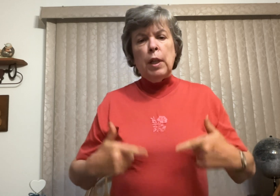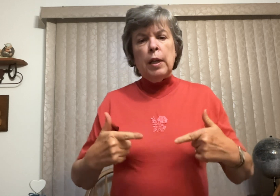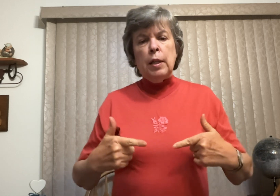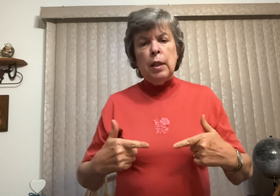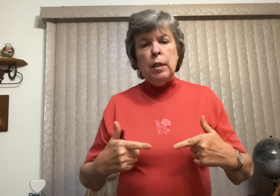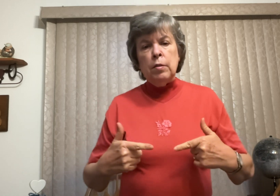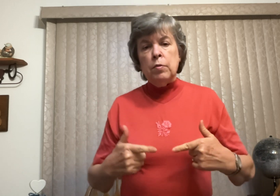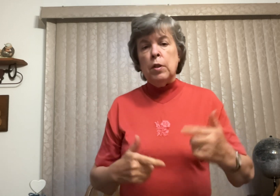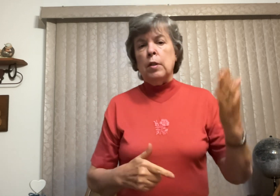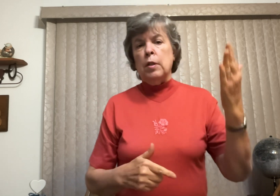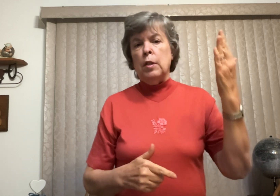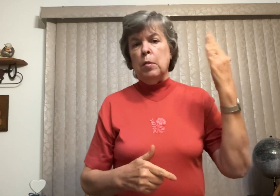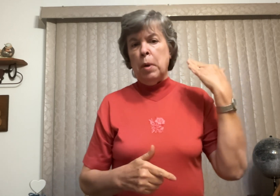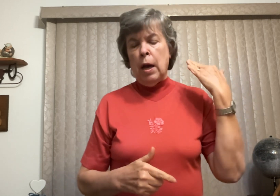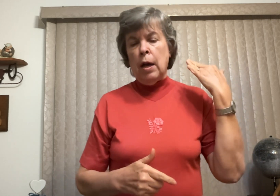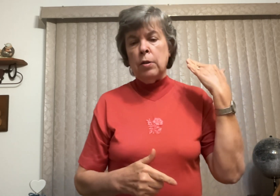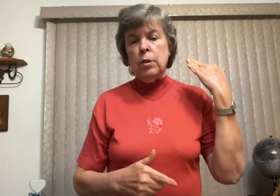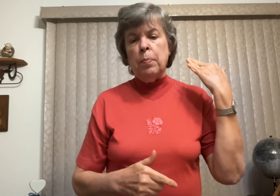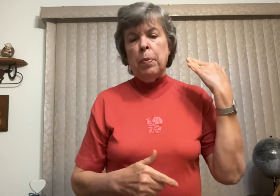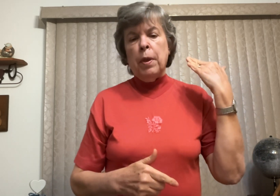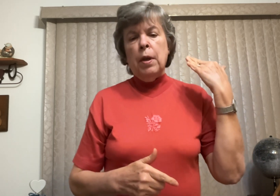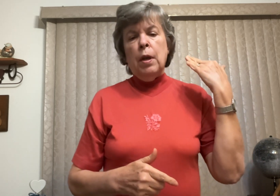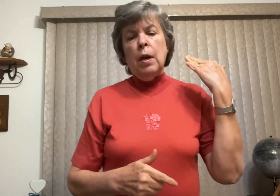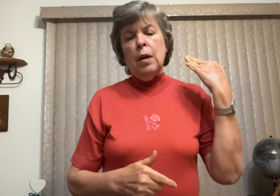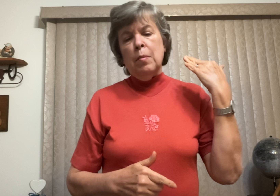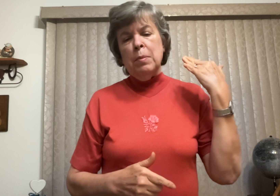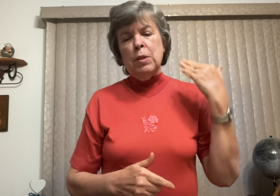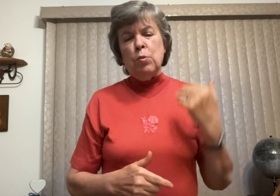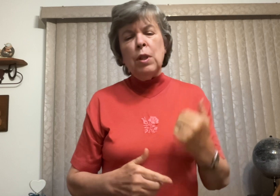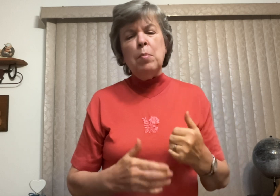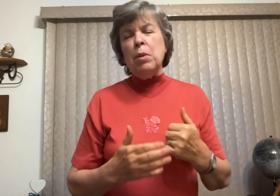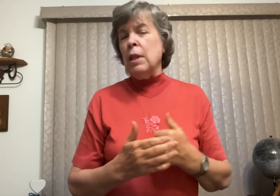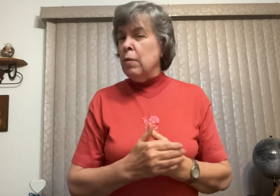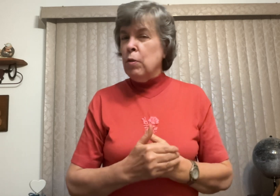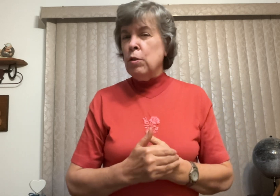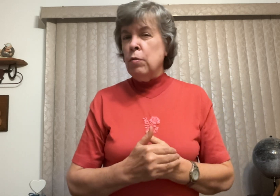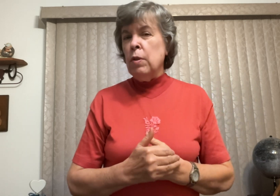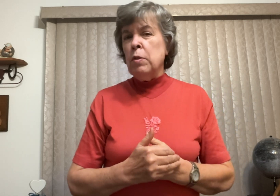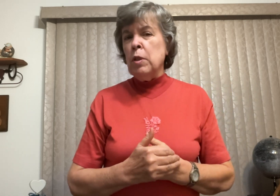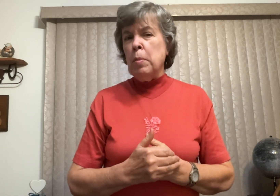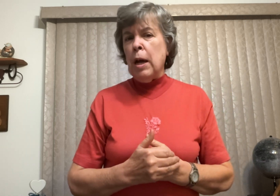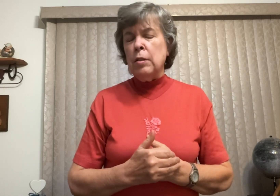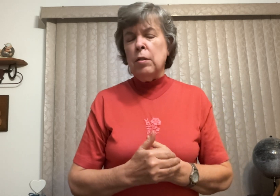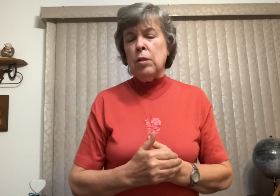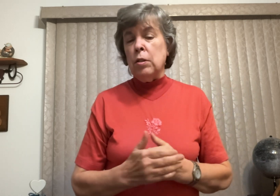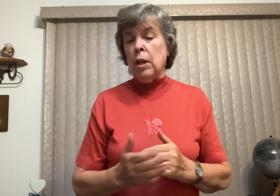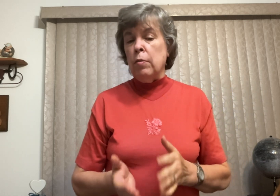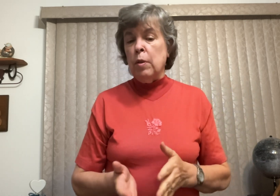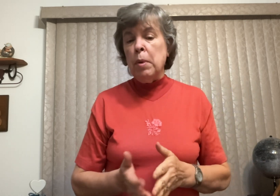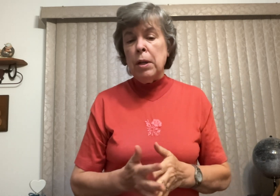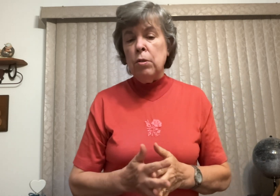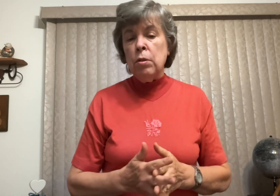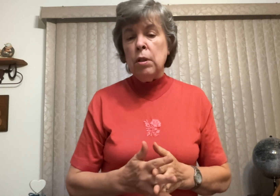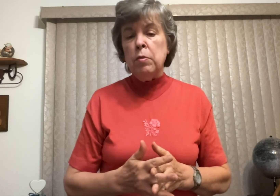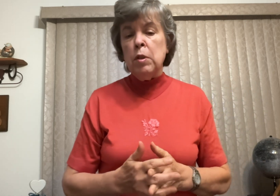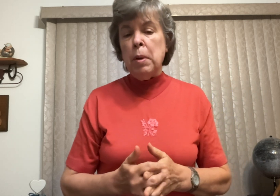like lived in the past. It's really believers who've lived in the past, not just everybody who's lived in the